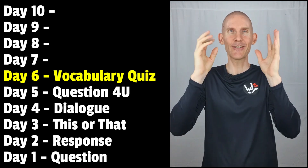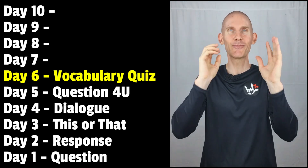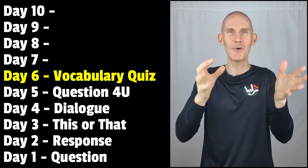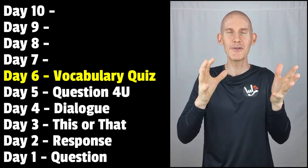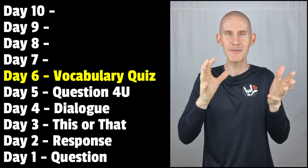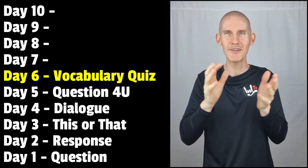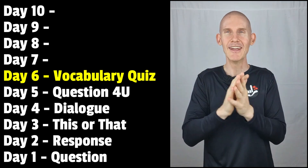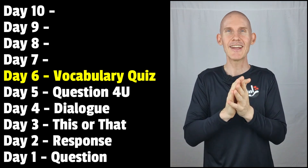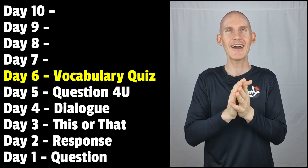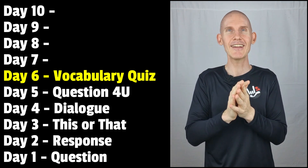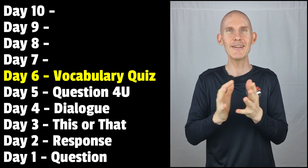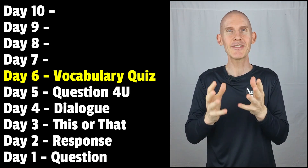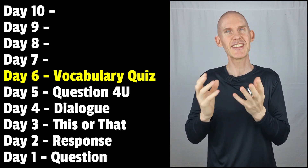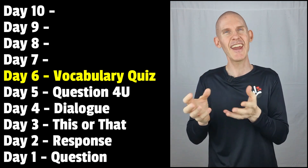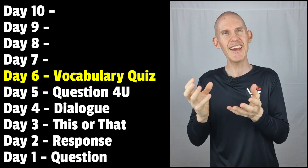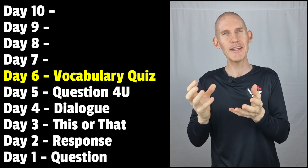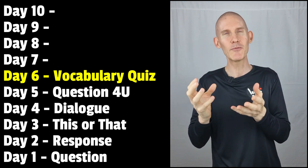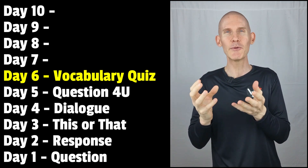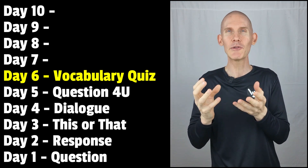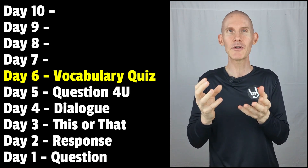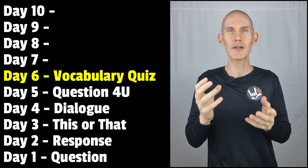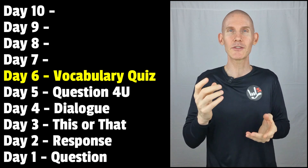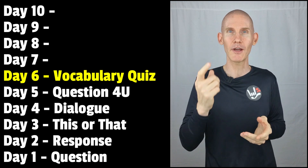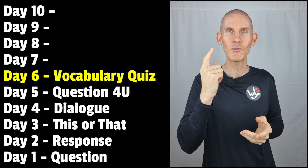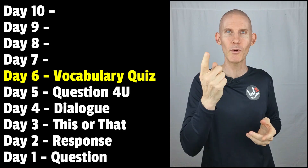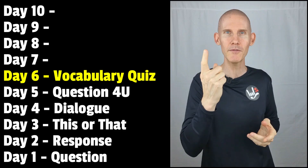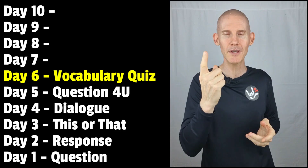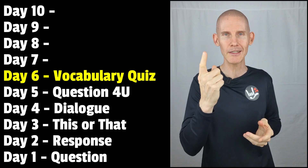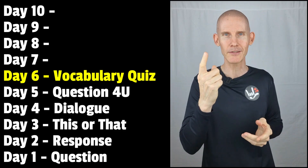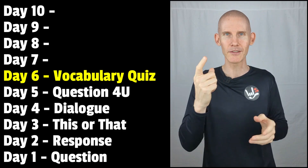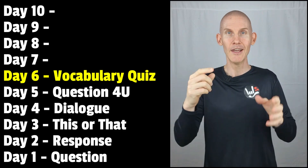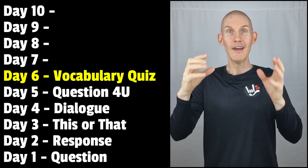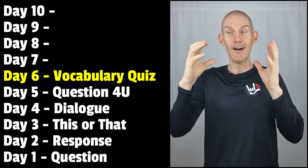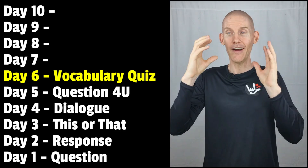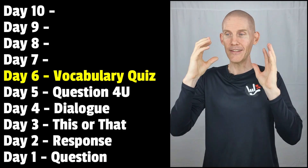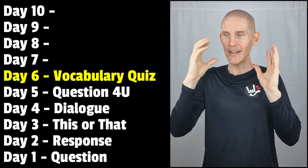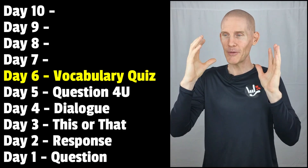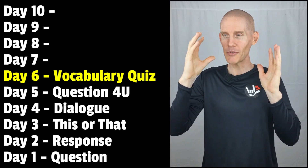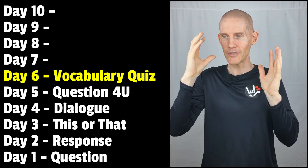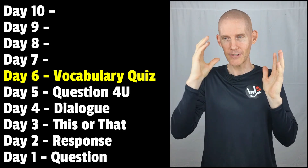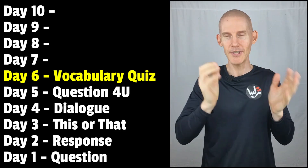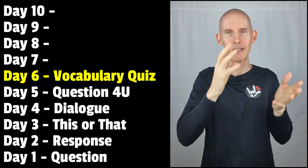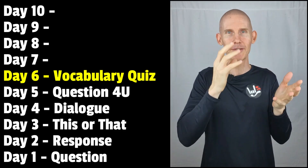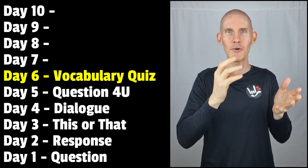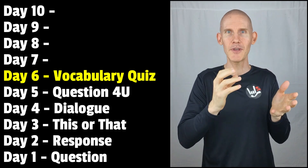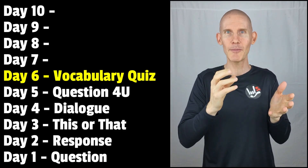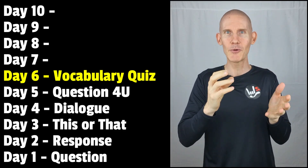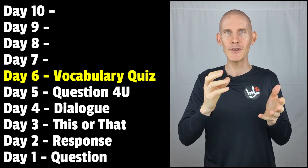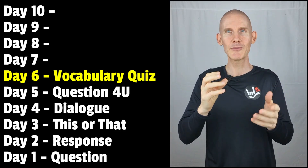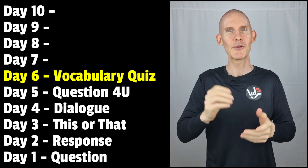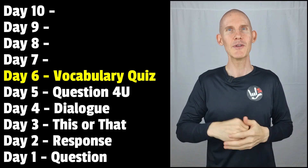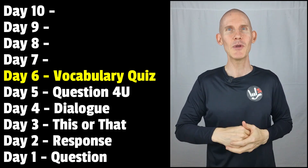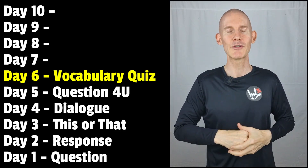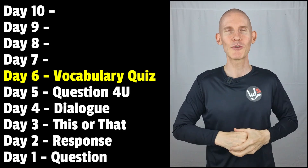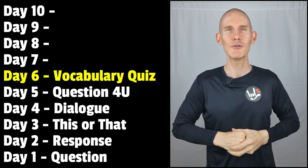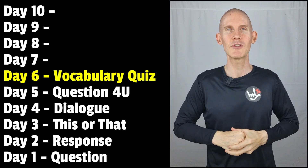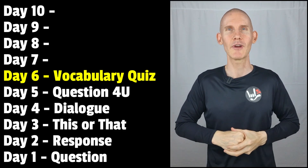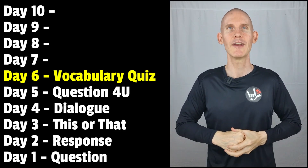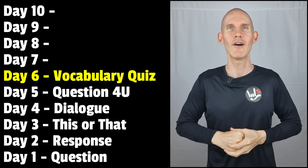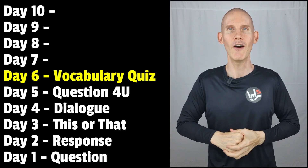just wonderful. It kind of leaves us hanging if we only learn how to sign one of the answers. On day number 6, vocab quiz, we're going to make sure you sign all